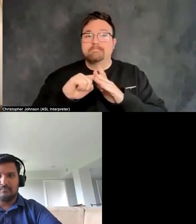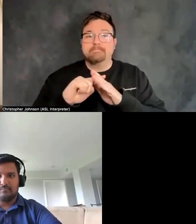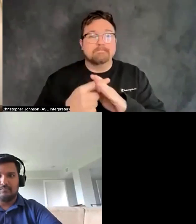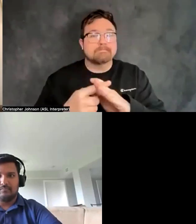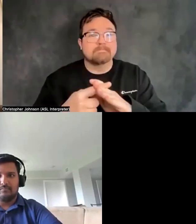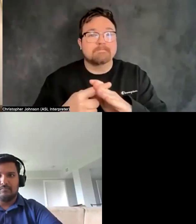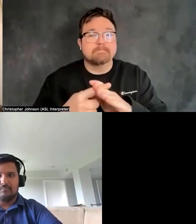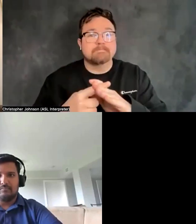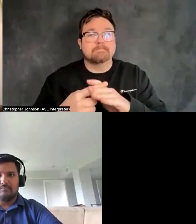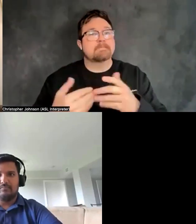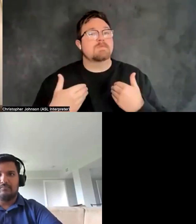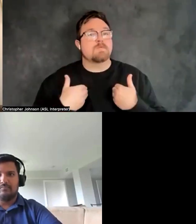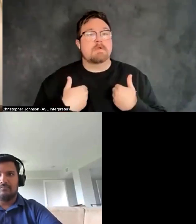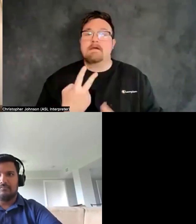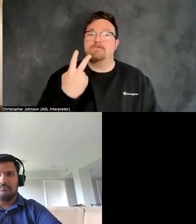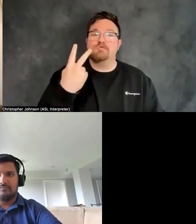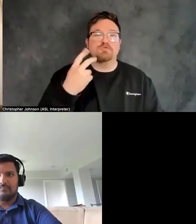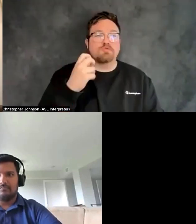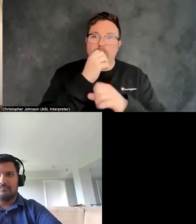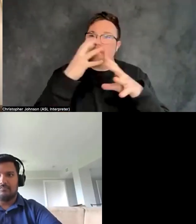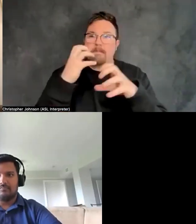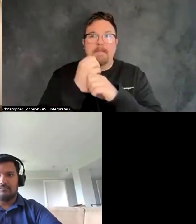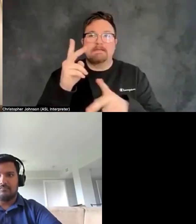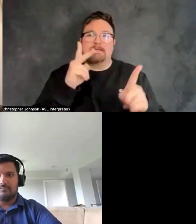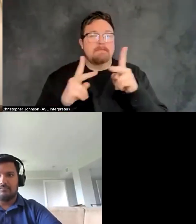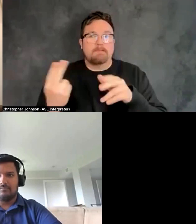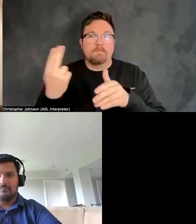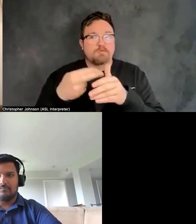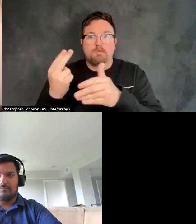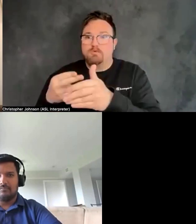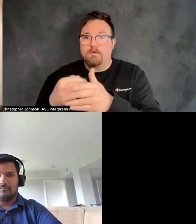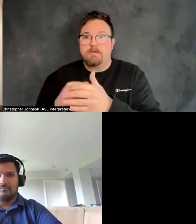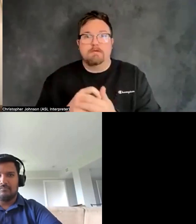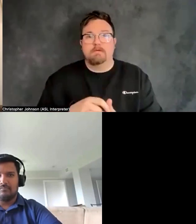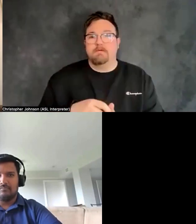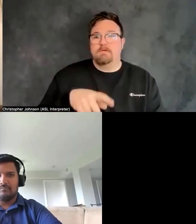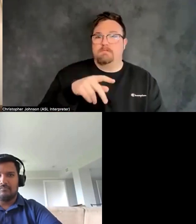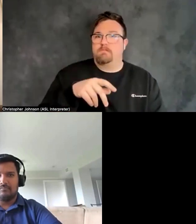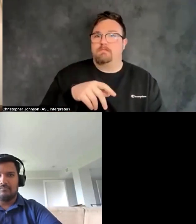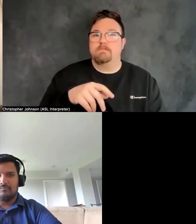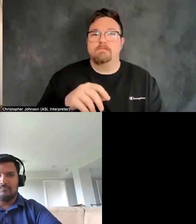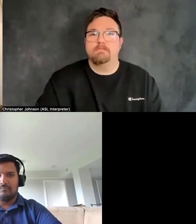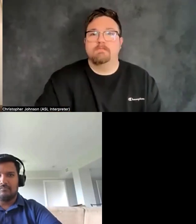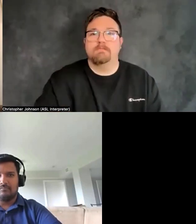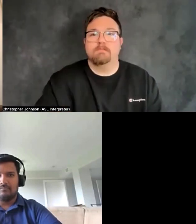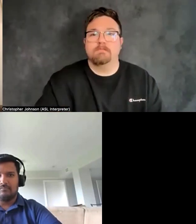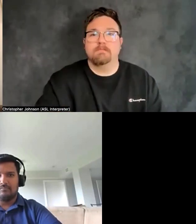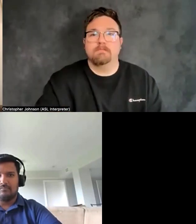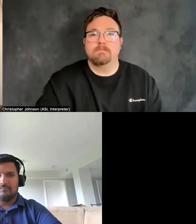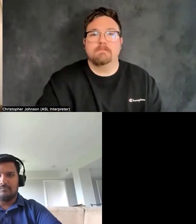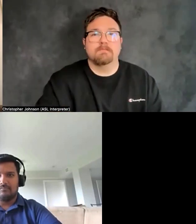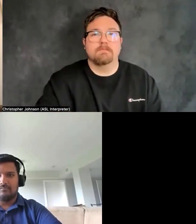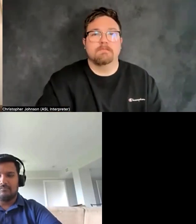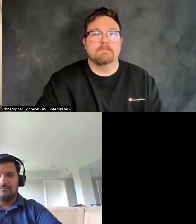So we have two awesome guests with us today. First, we have Utkarsh Goyal from investment banking to